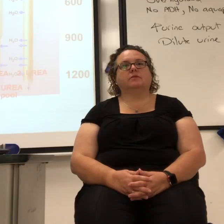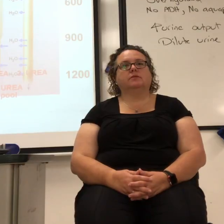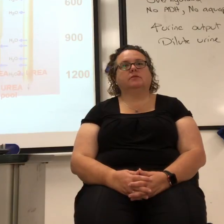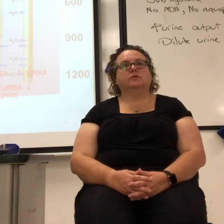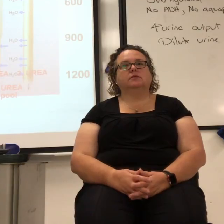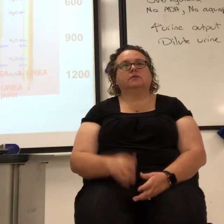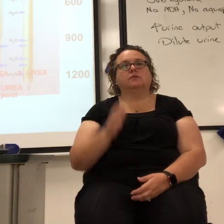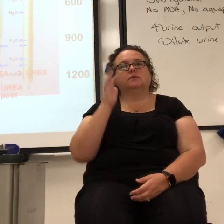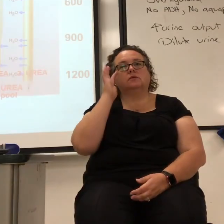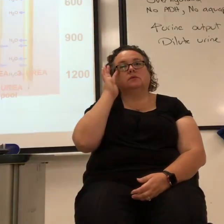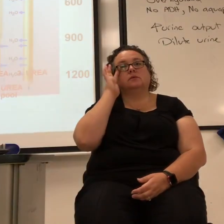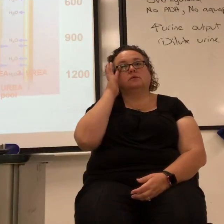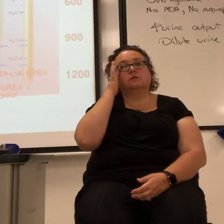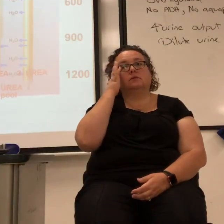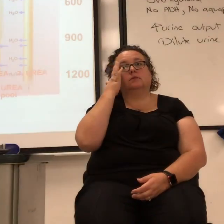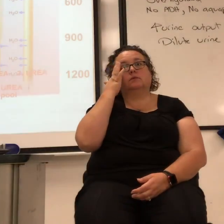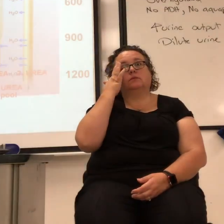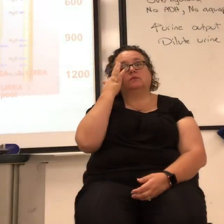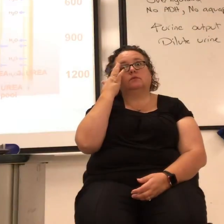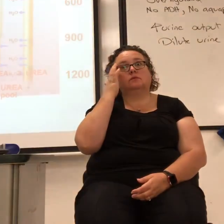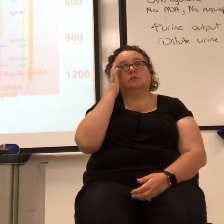ADH reinforces